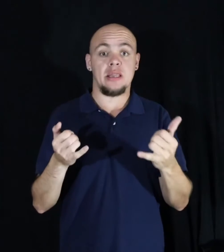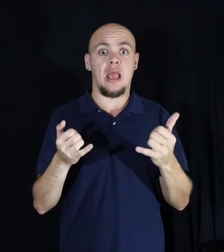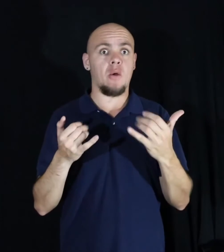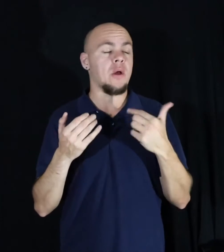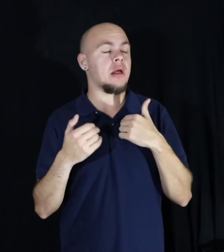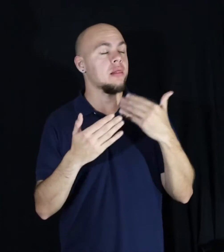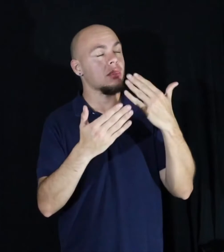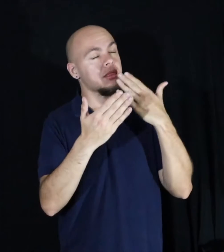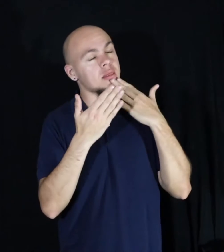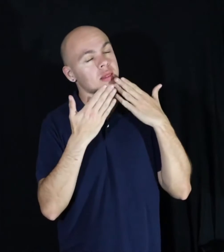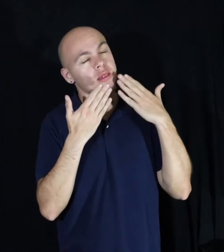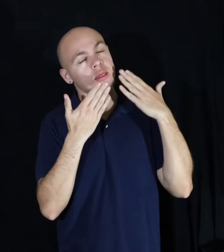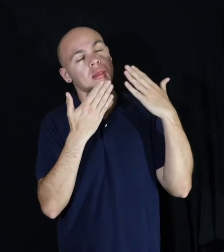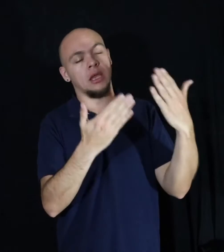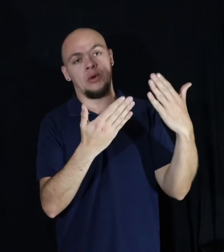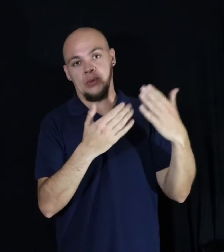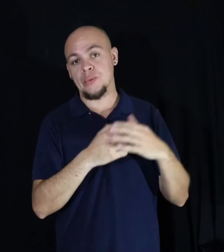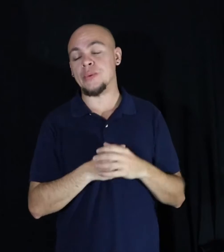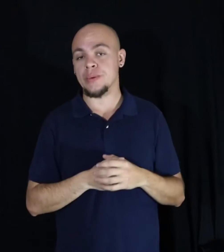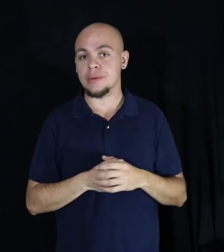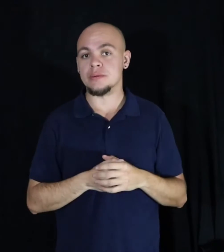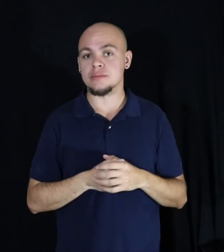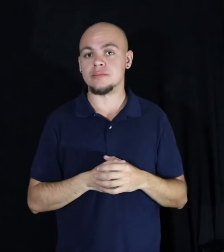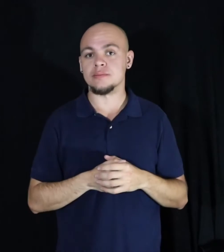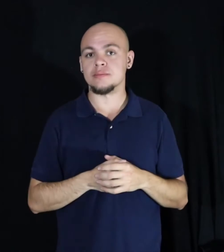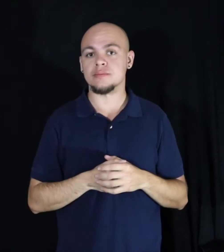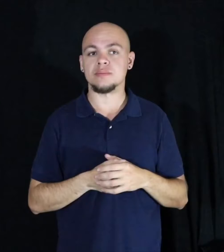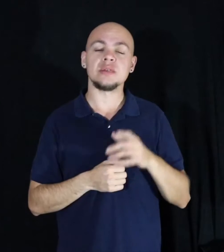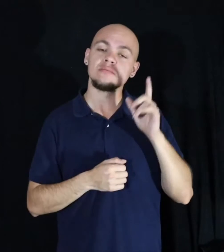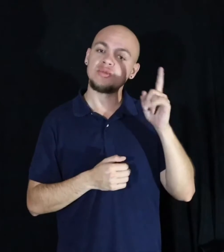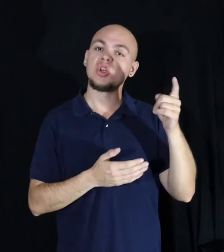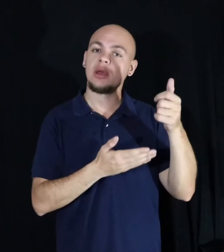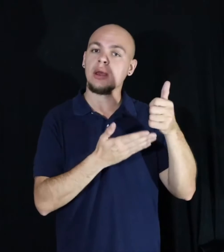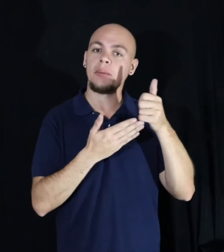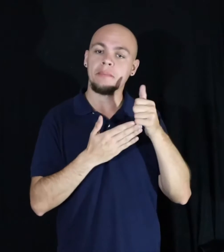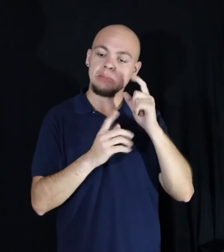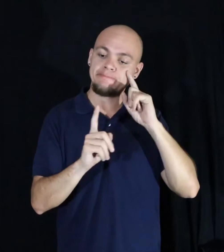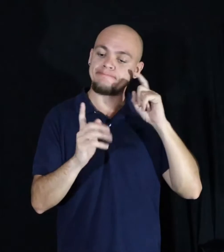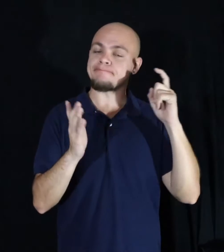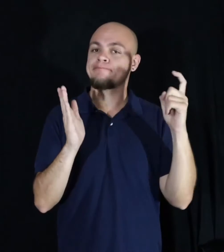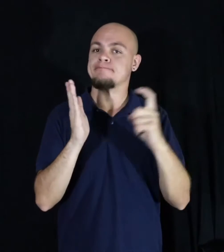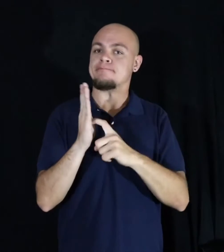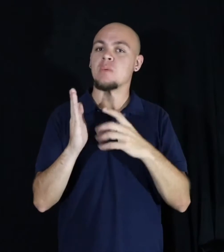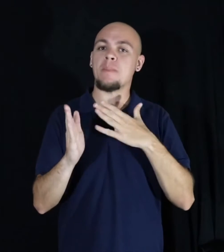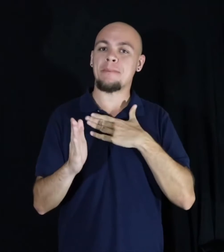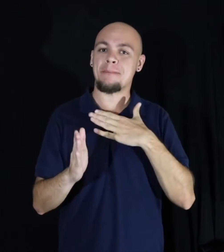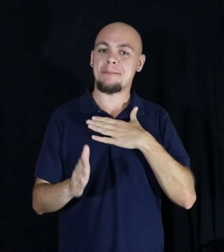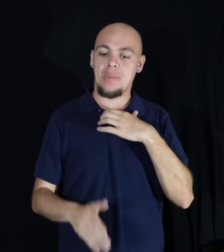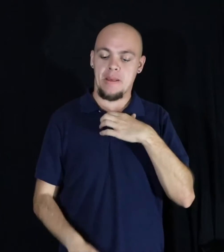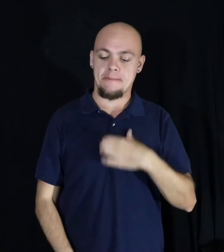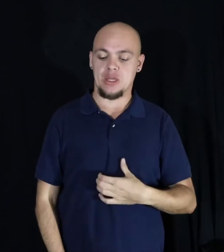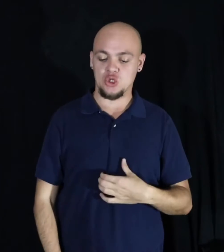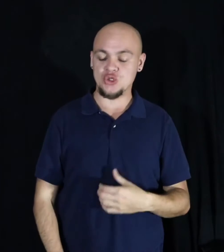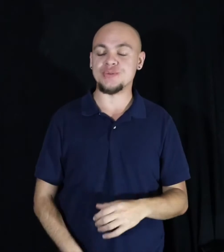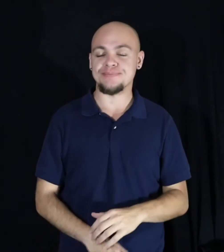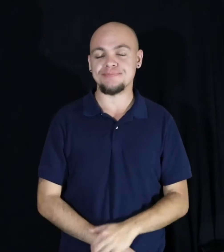thankful for her pointing me in the direction of finding my passion.